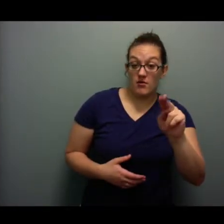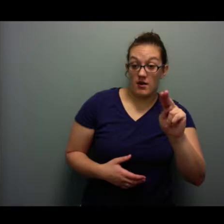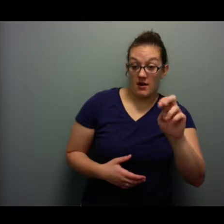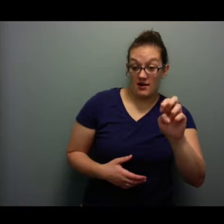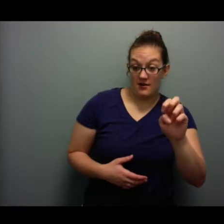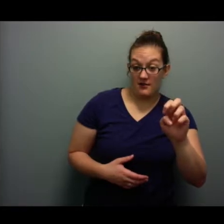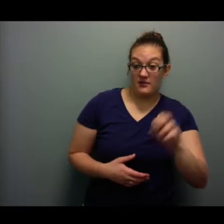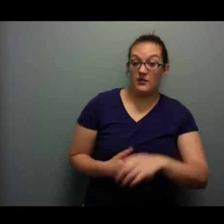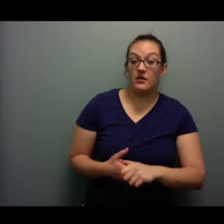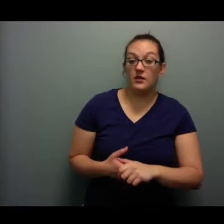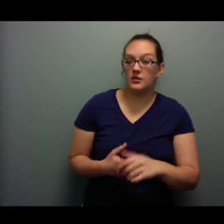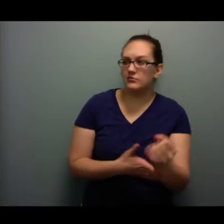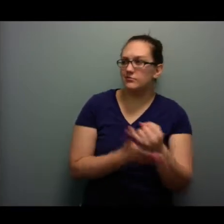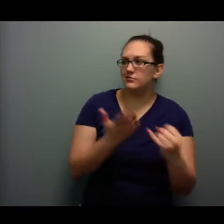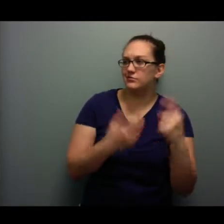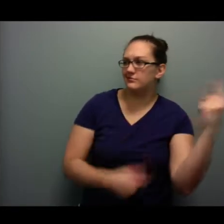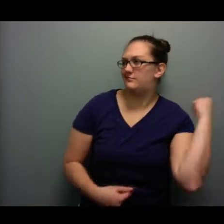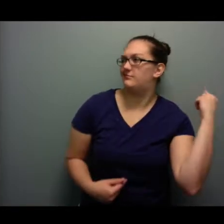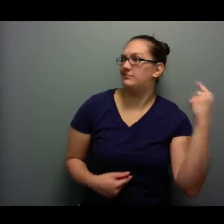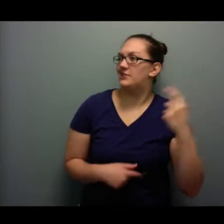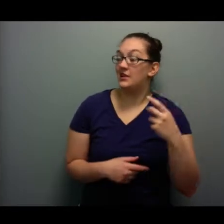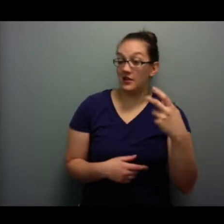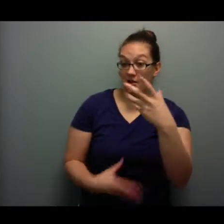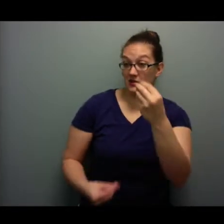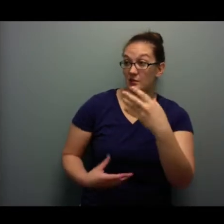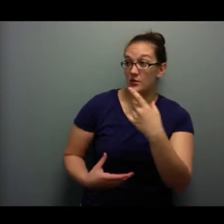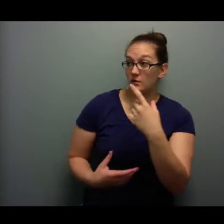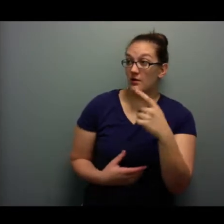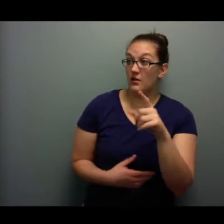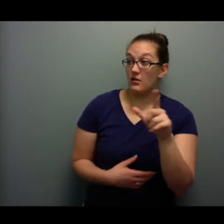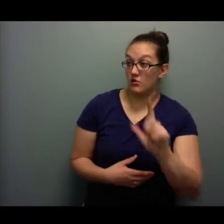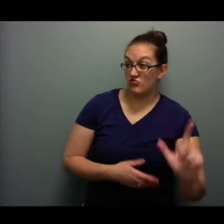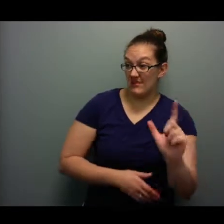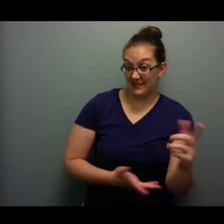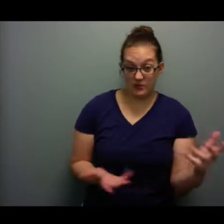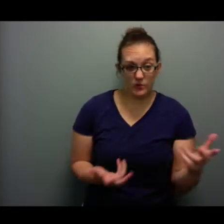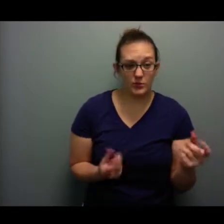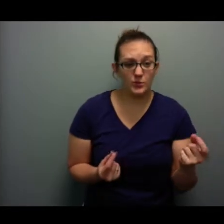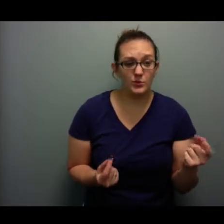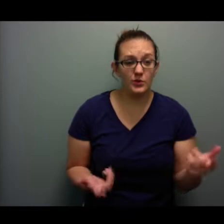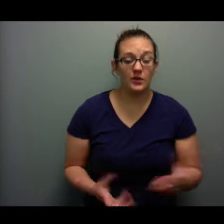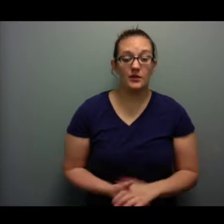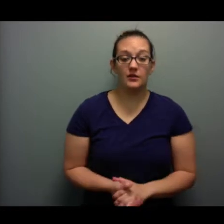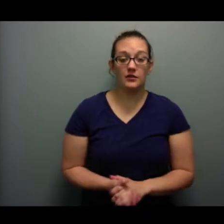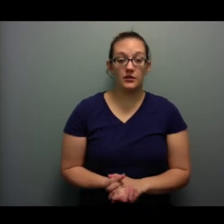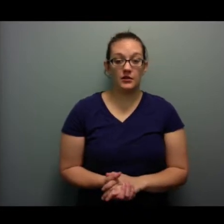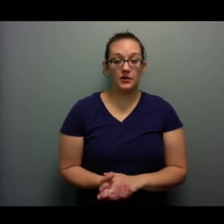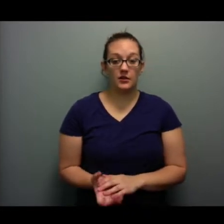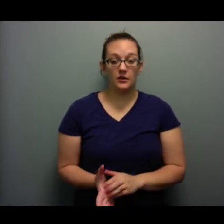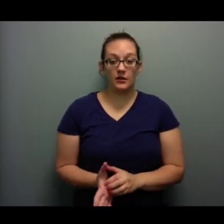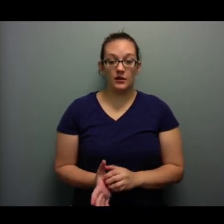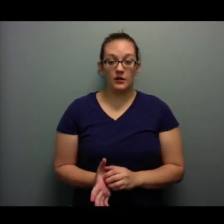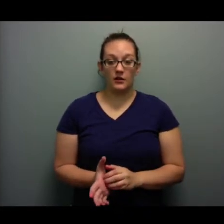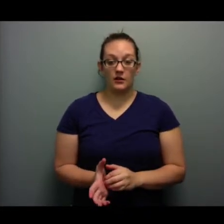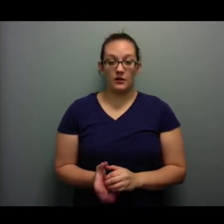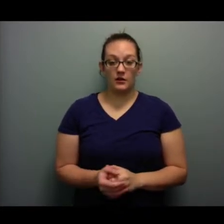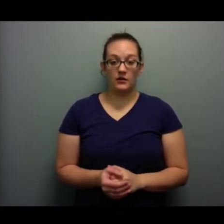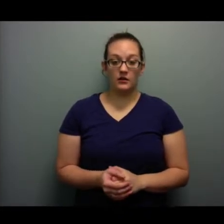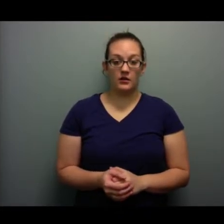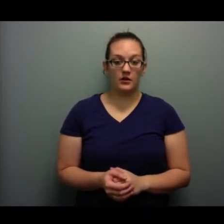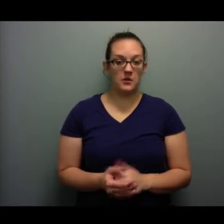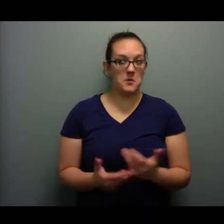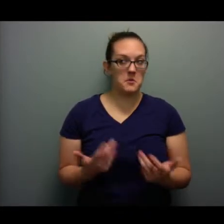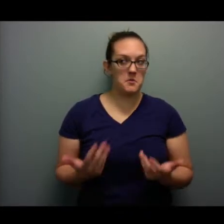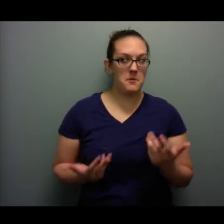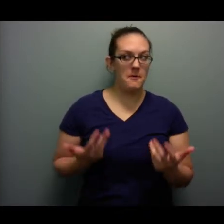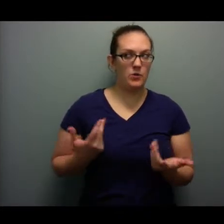some pictures for me. Can anyone tell me what she did? What she did? She did.